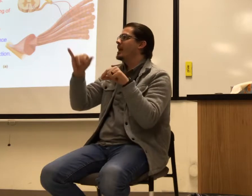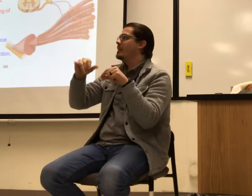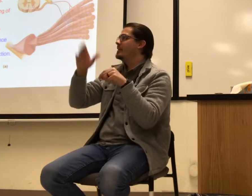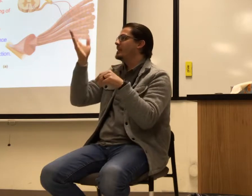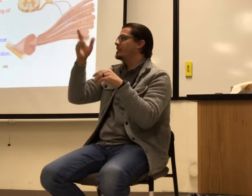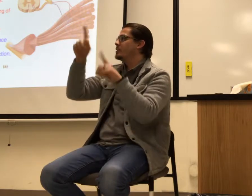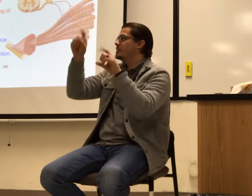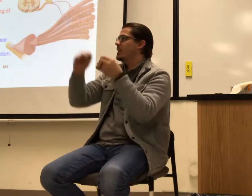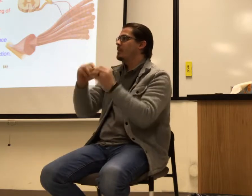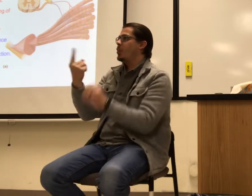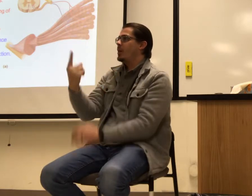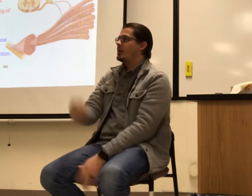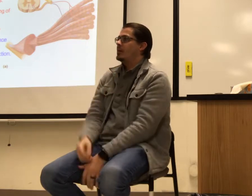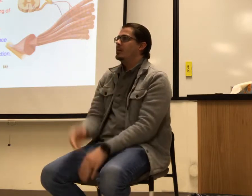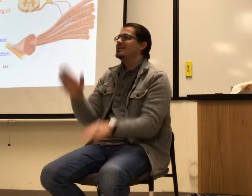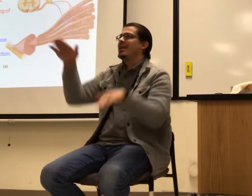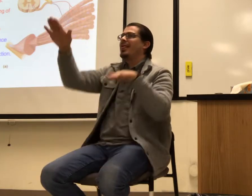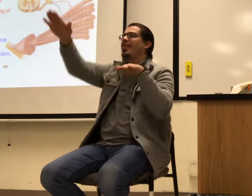one.